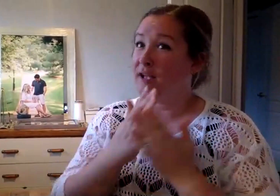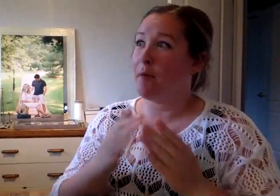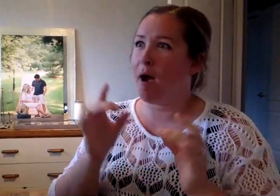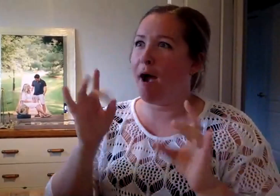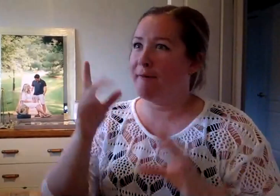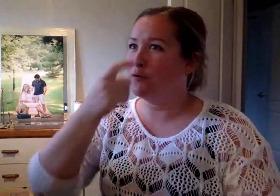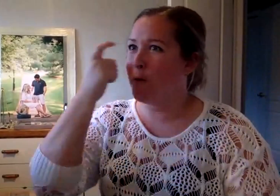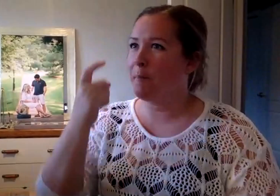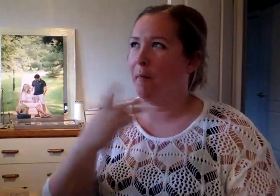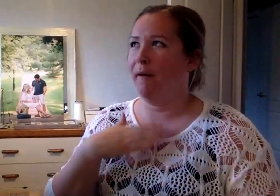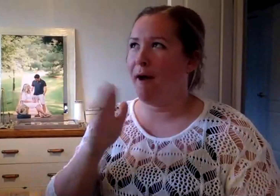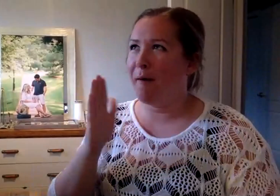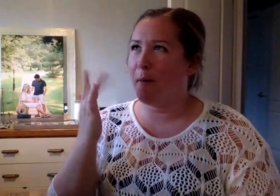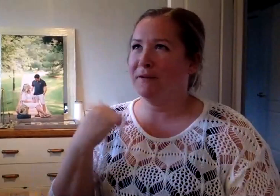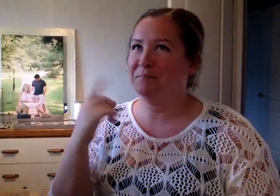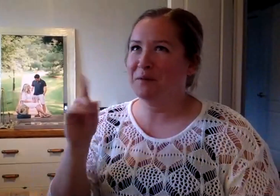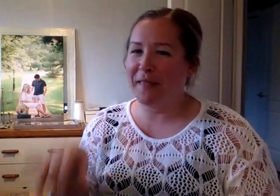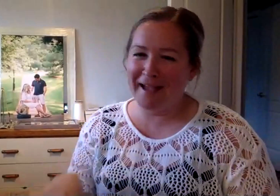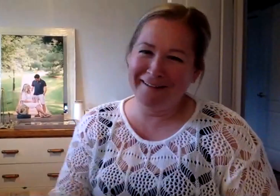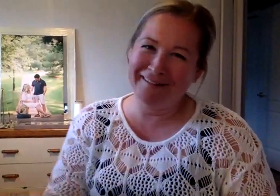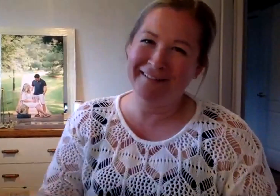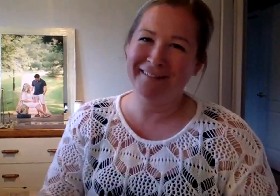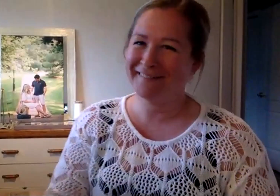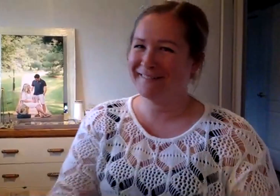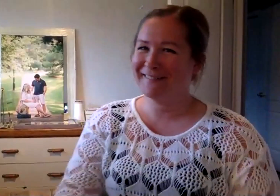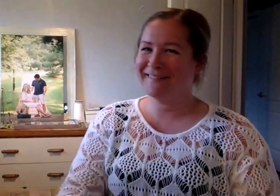It was terrible. I